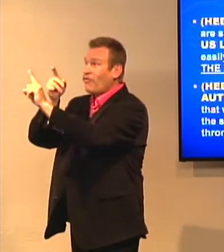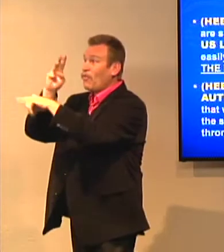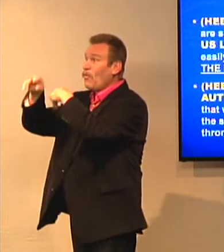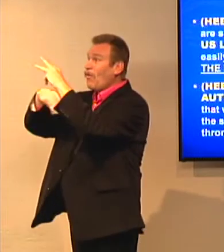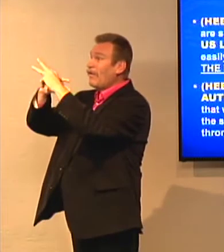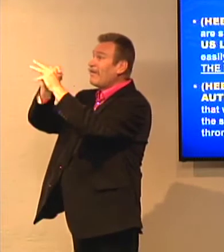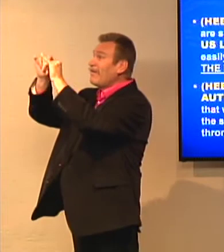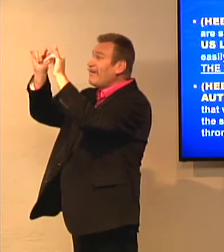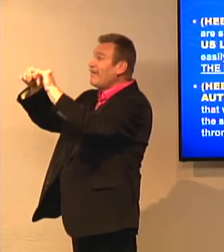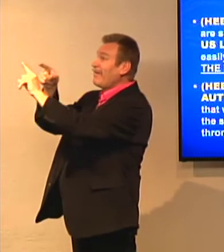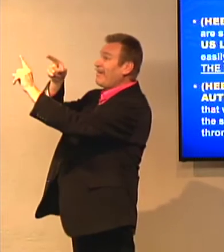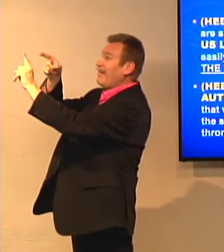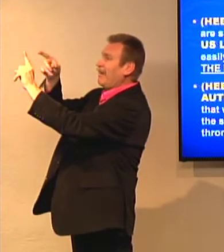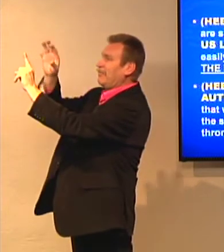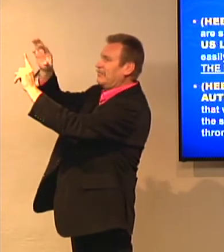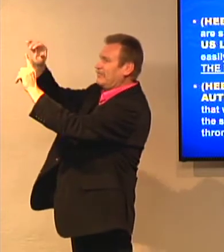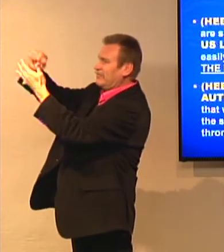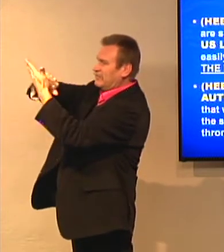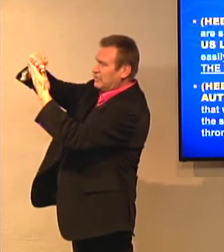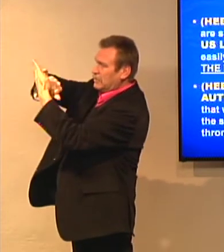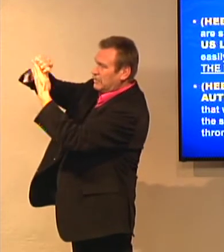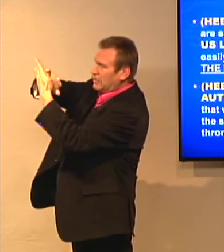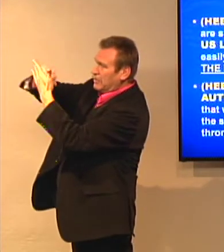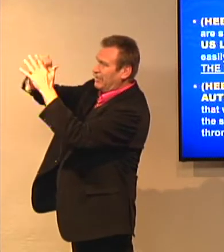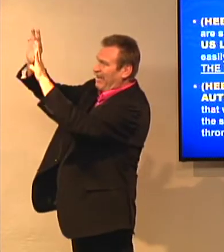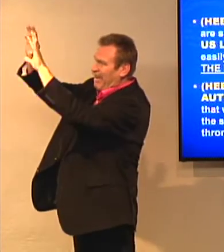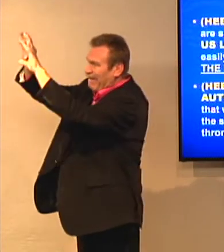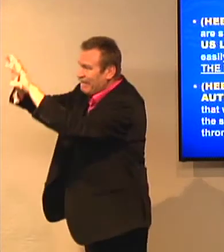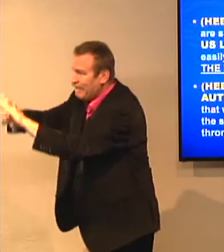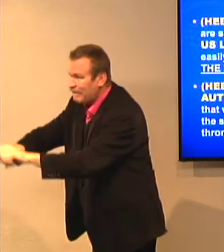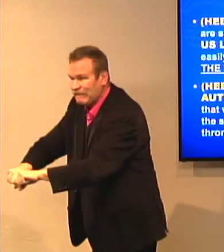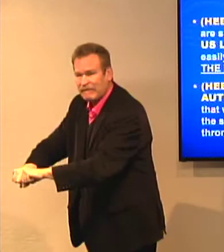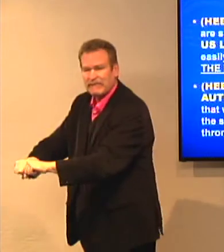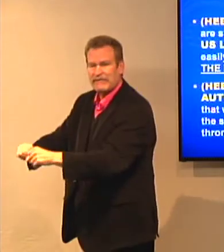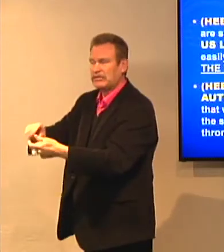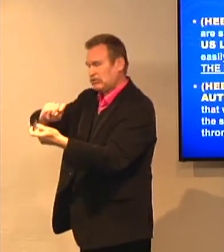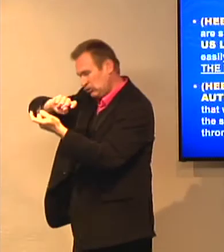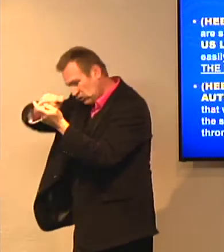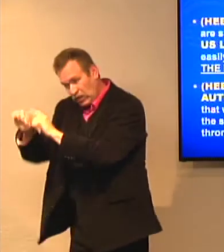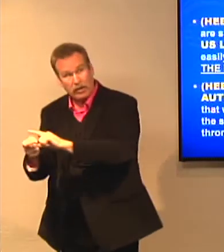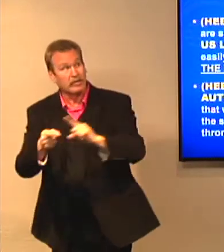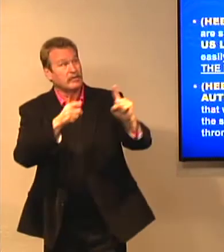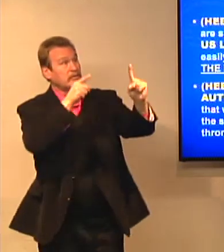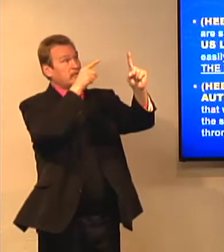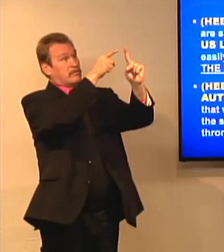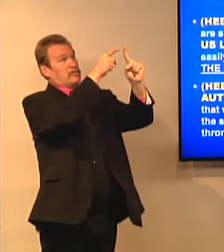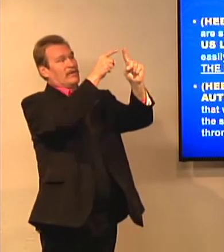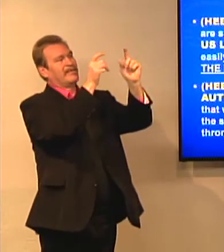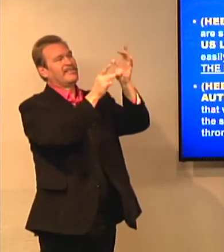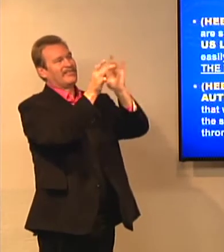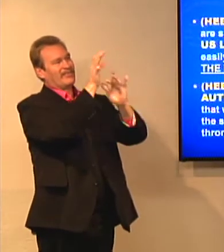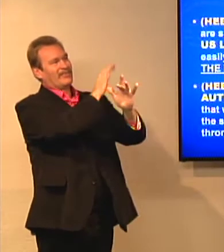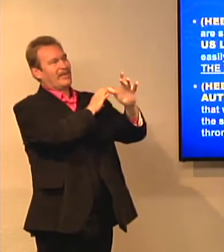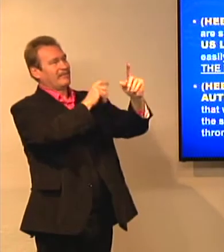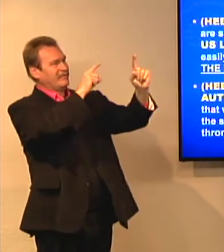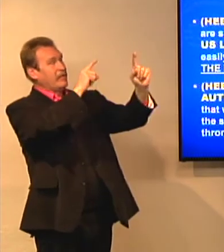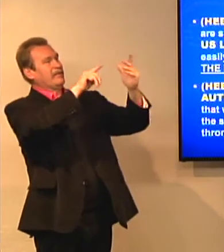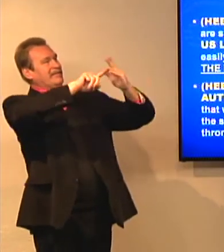We're not to be distracted by the world and all these things in the world. But instead, we're to be focused on